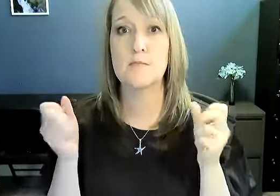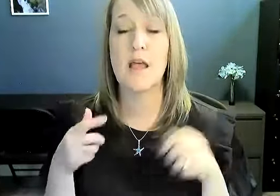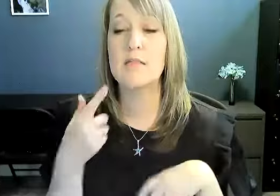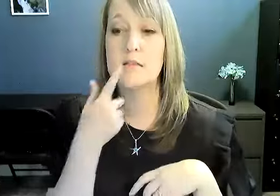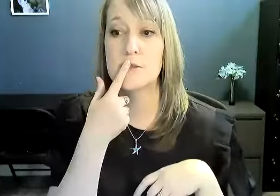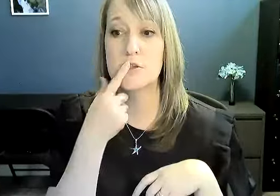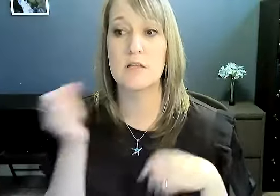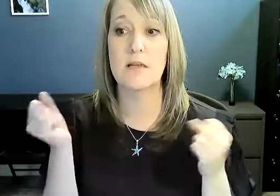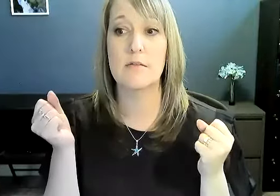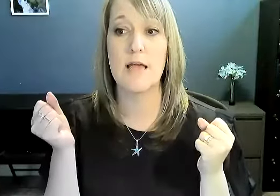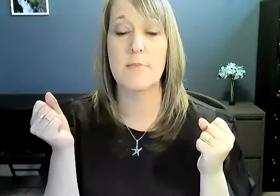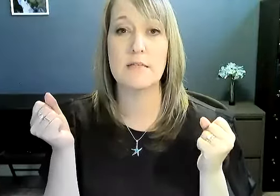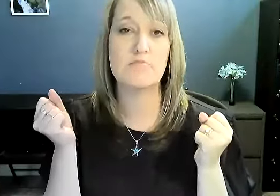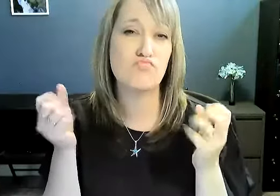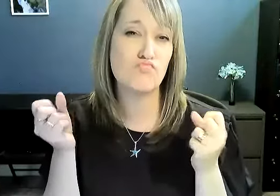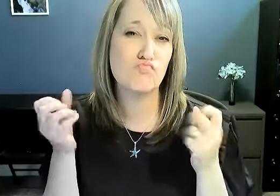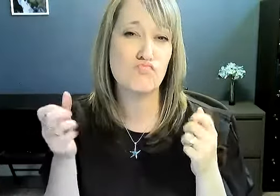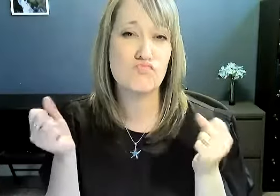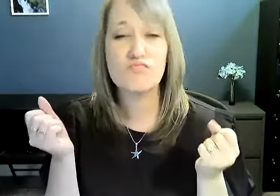And this is usually the NMS.